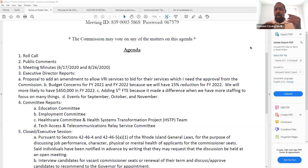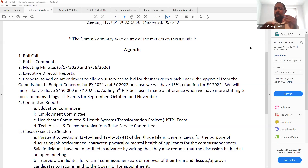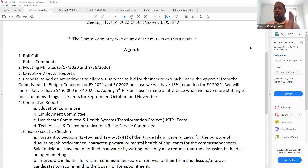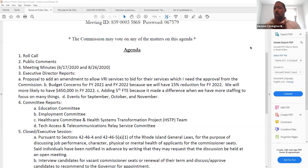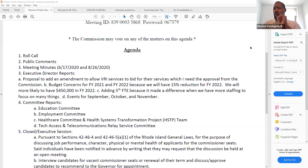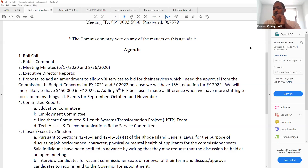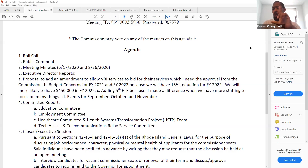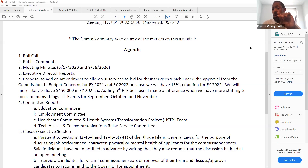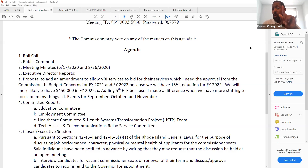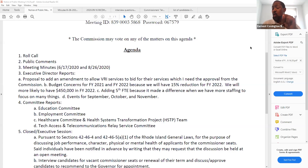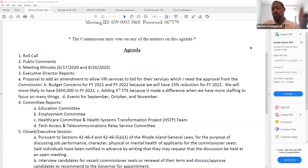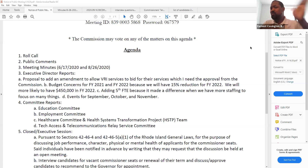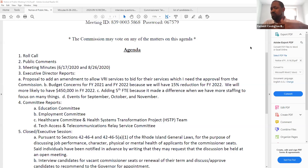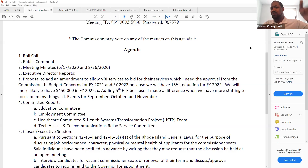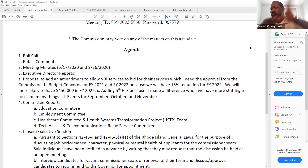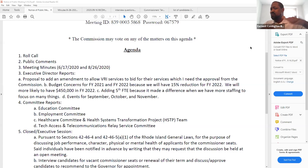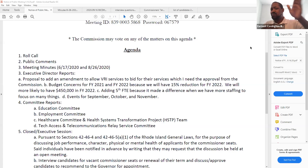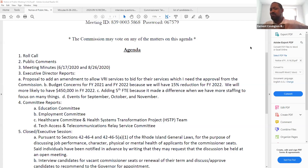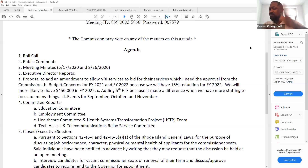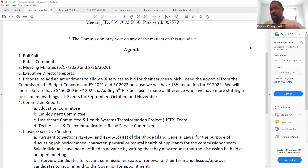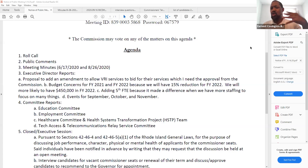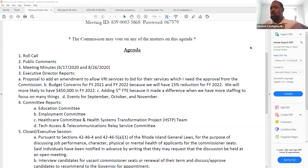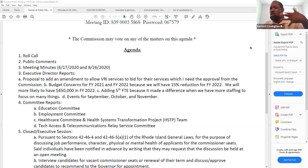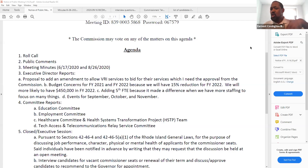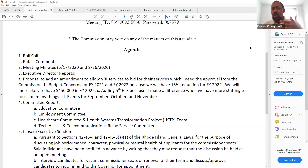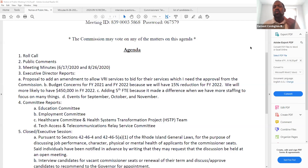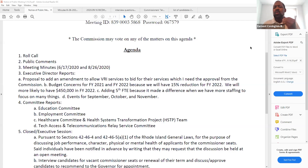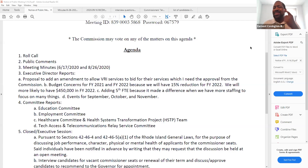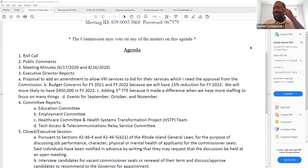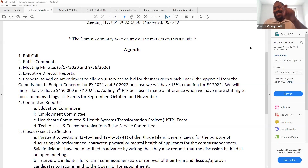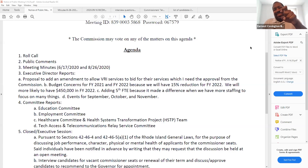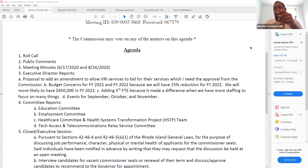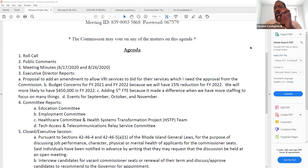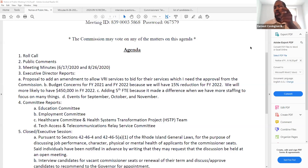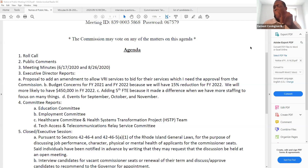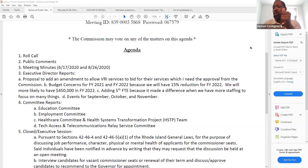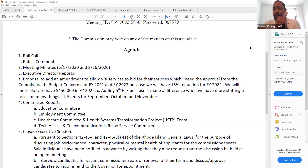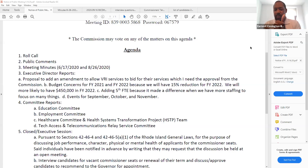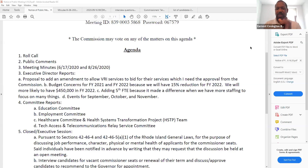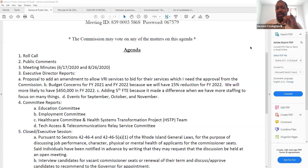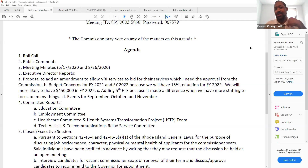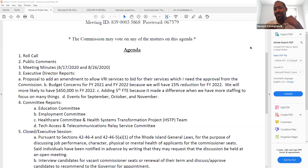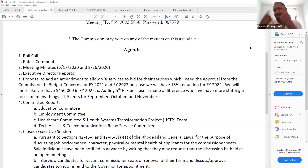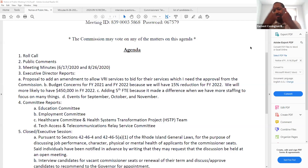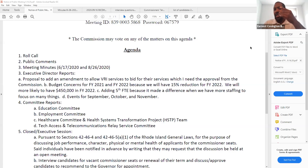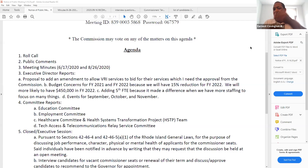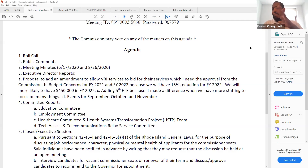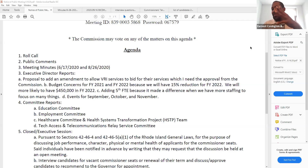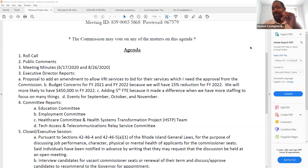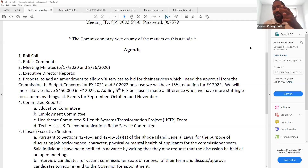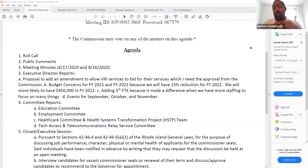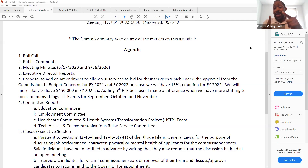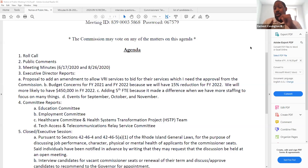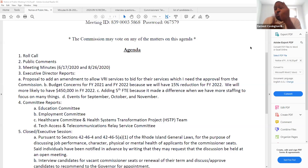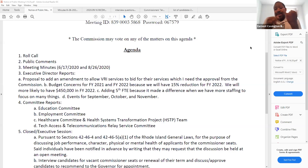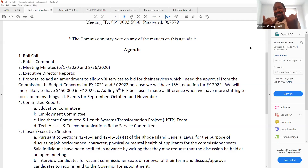very important to have somebody who's kind of a floater and could help take the load off of other people, because we're noticing that our full-time staff are getting more and